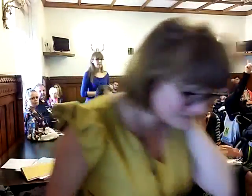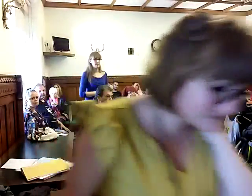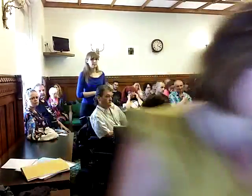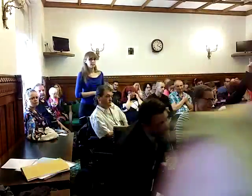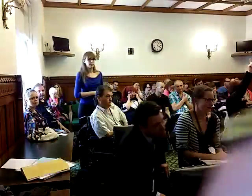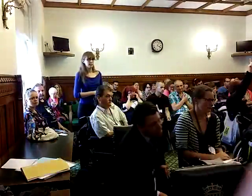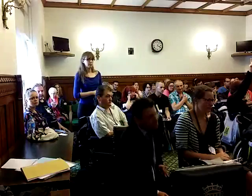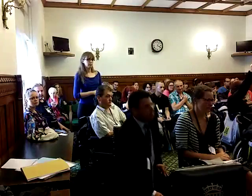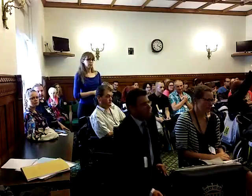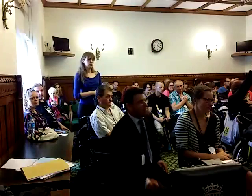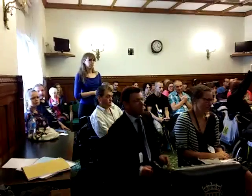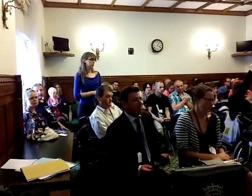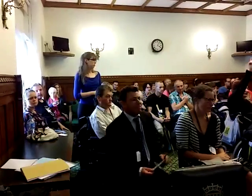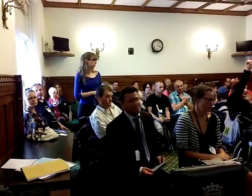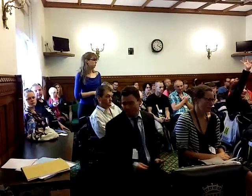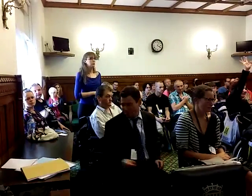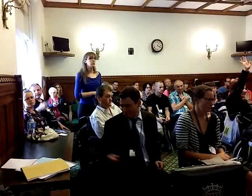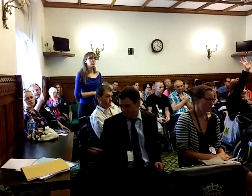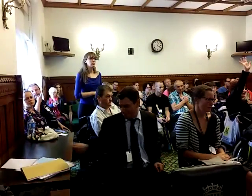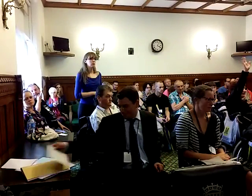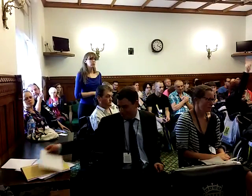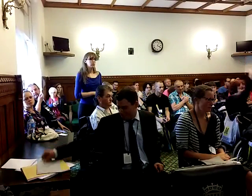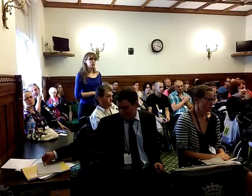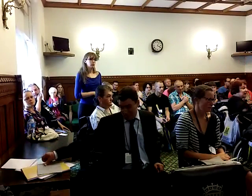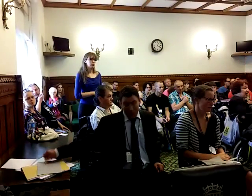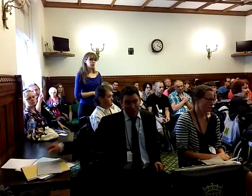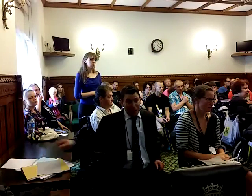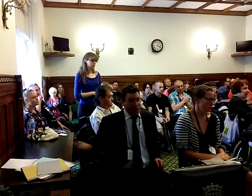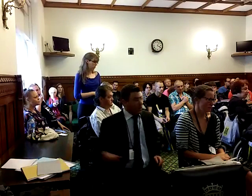One very brief last comment, and then I'm going to have to wrap up.